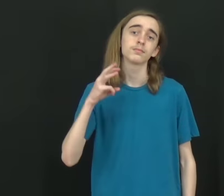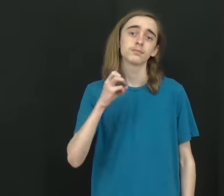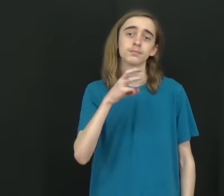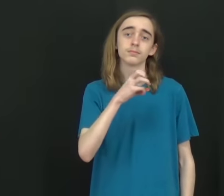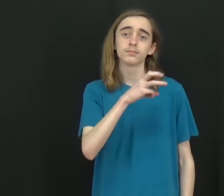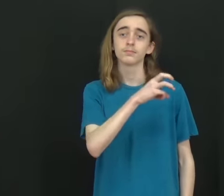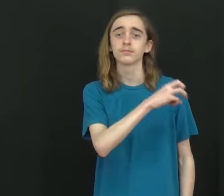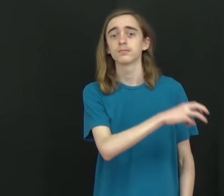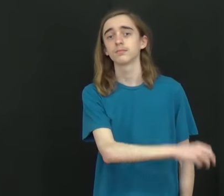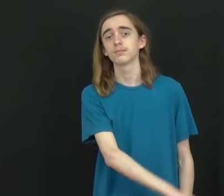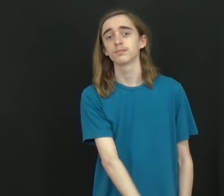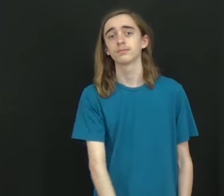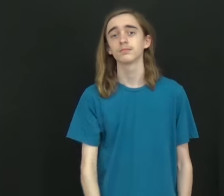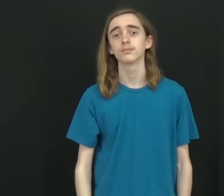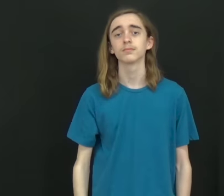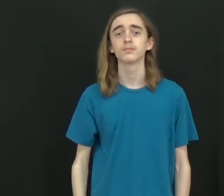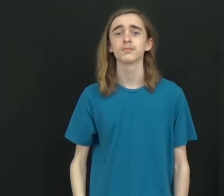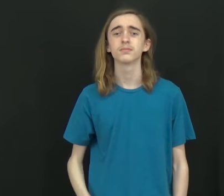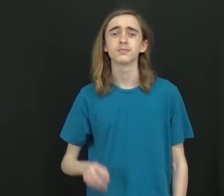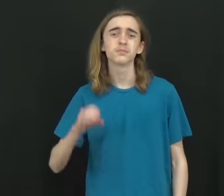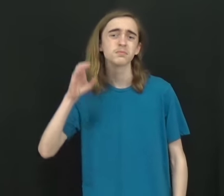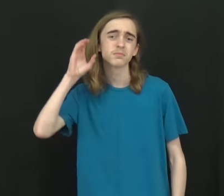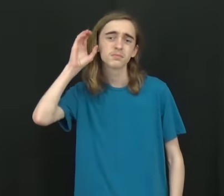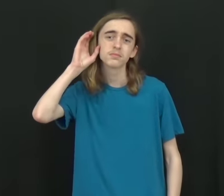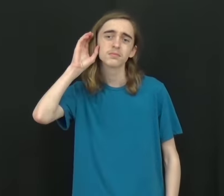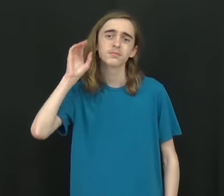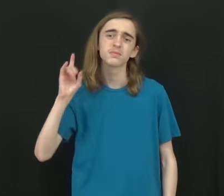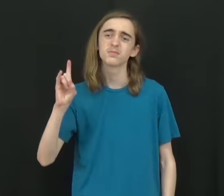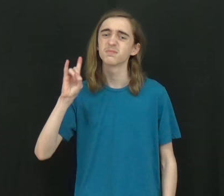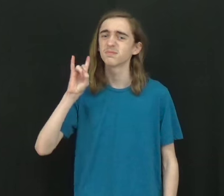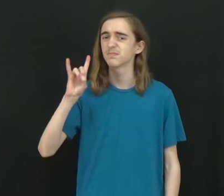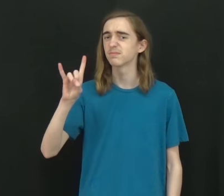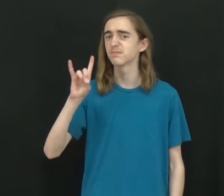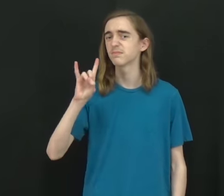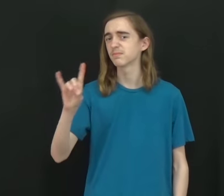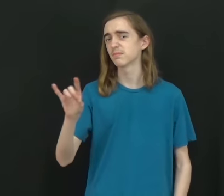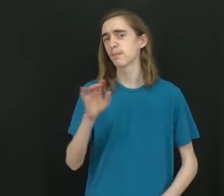teenage dirtbag, baby. Listen to